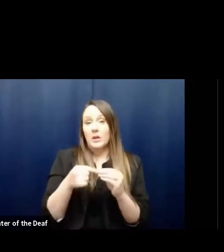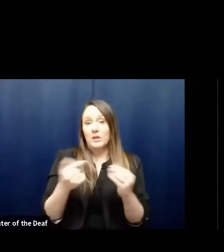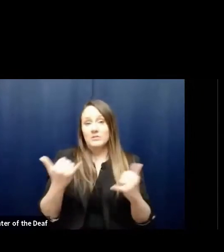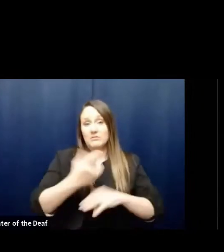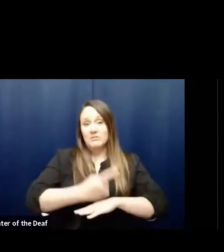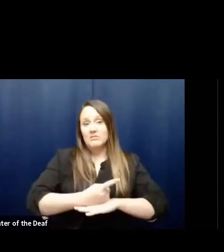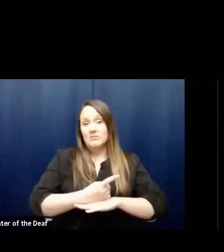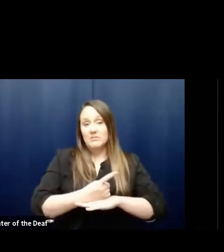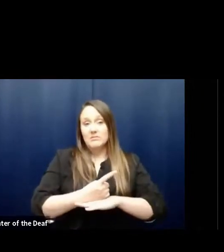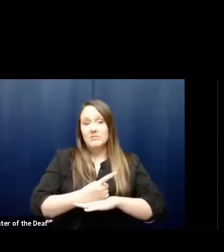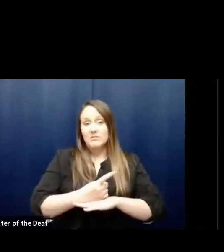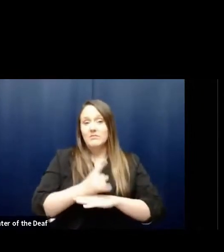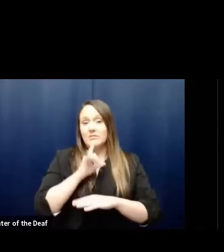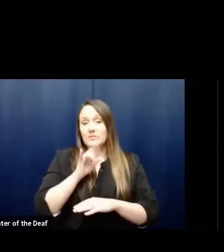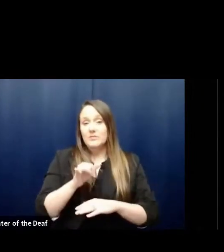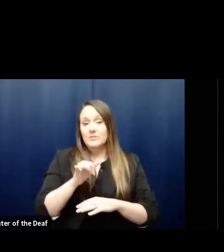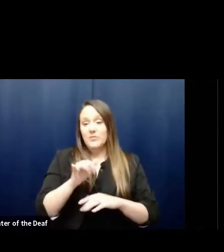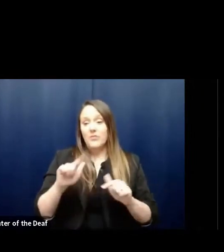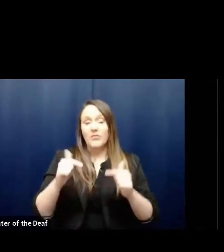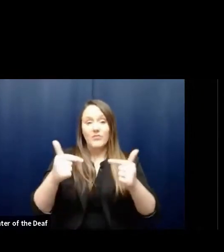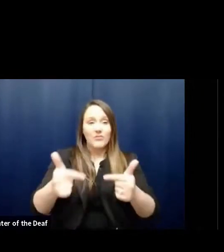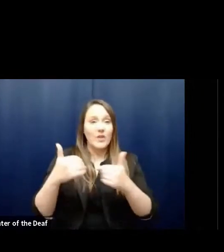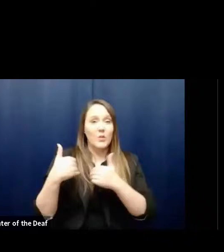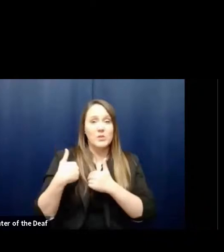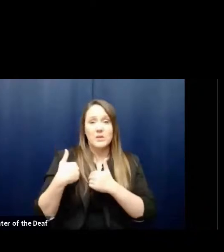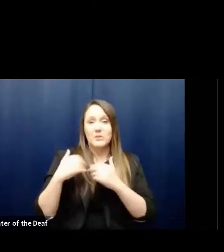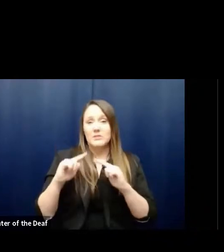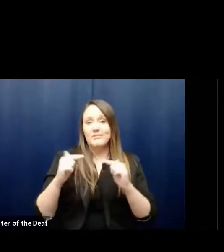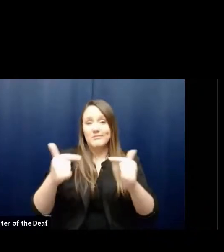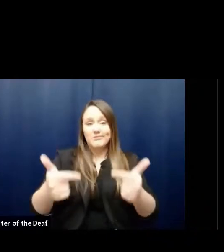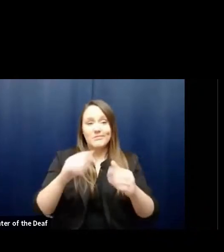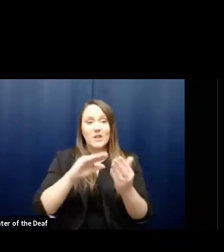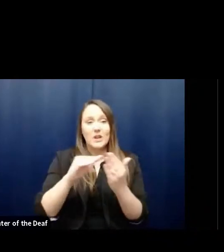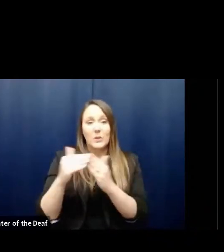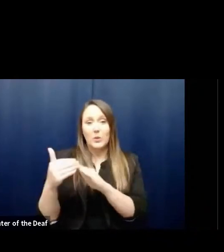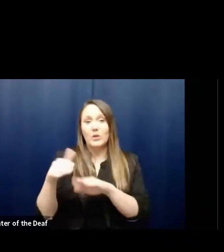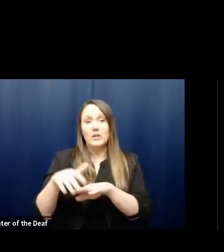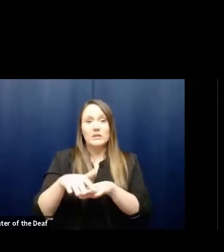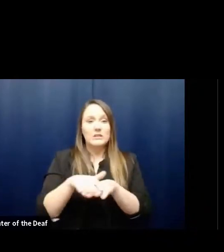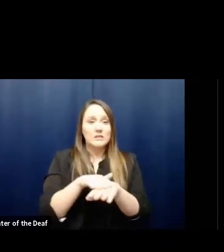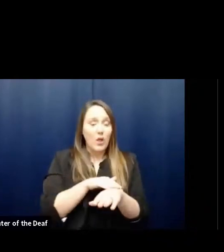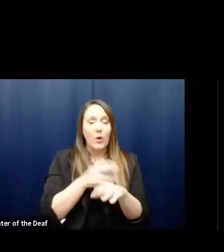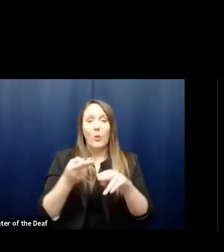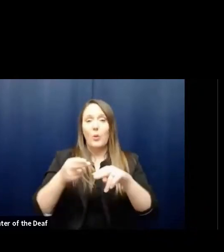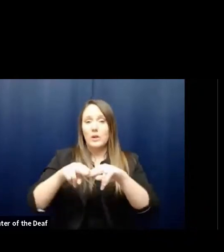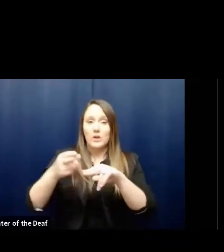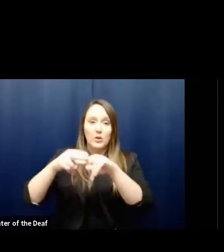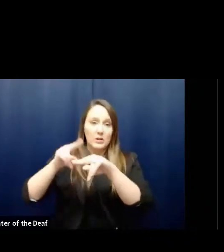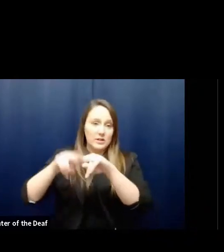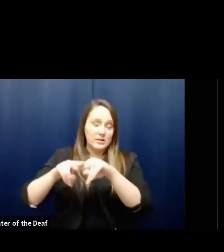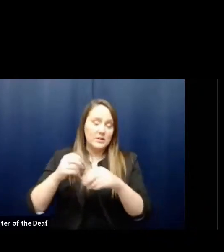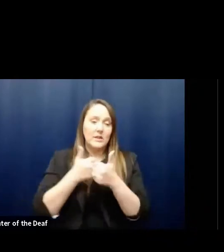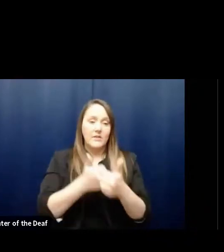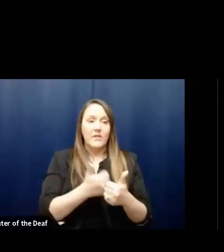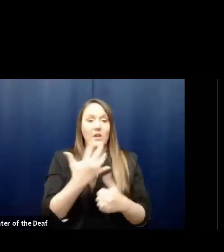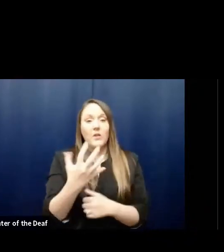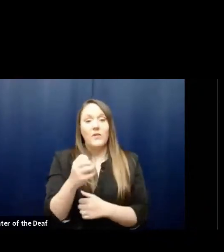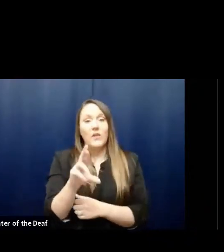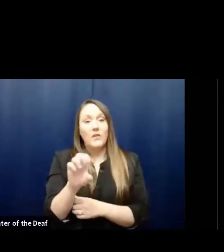really putting it back on the community to slow this steady climb. Practicing the 5 core